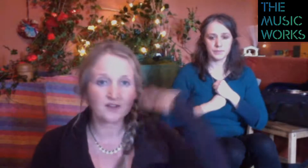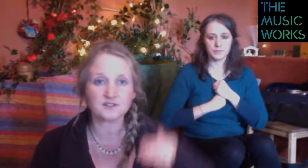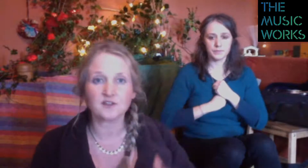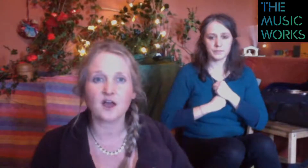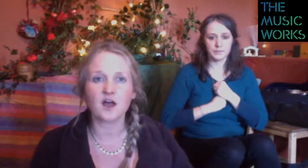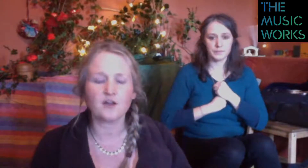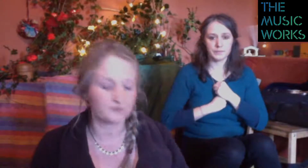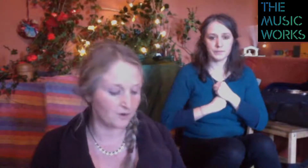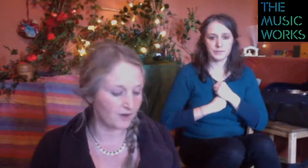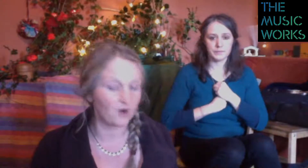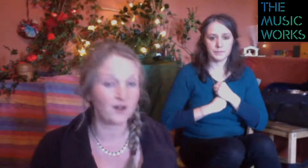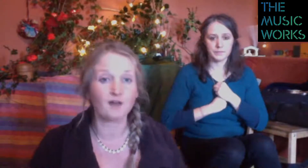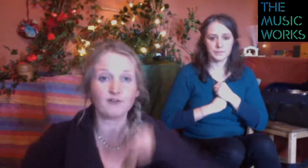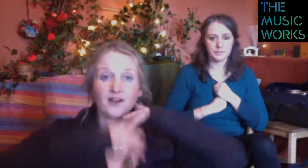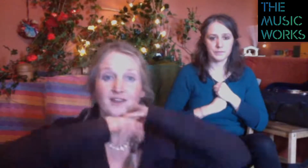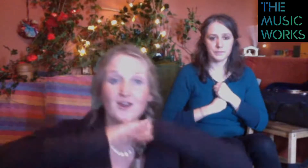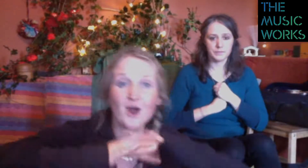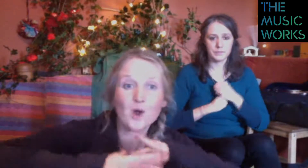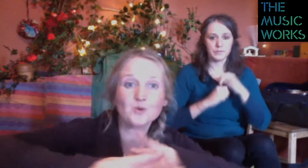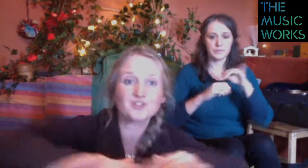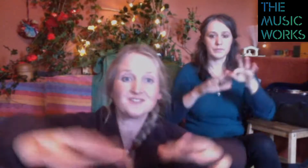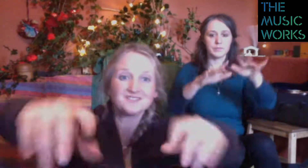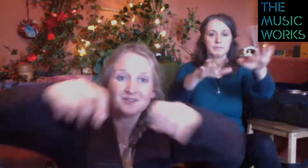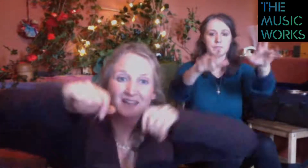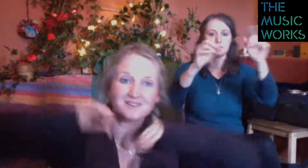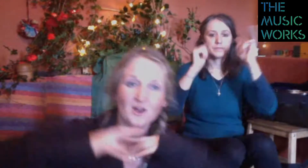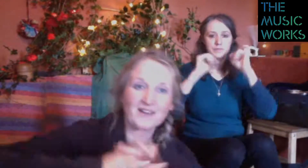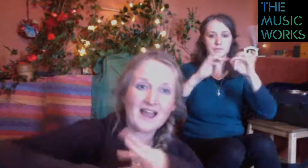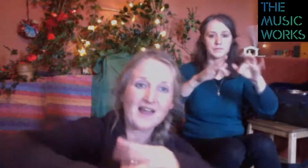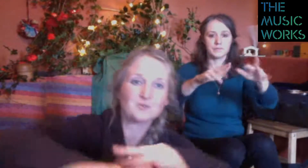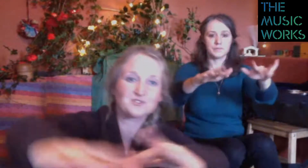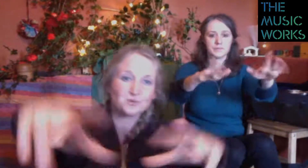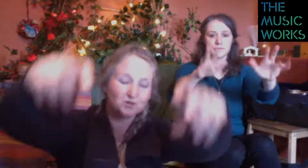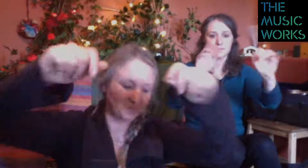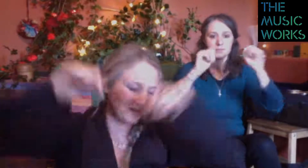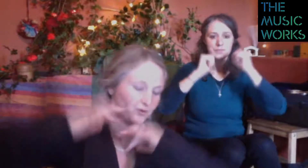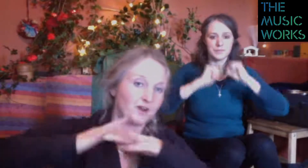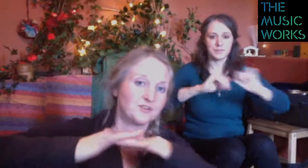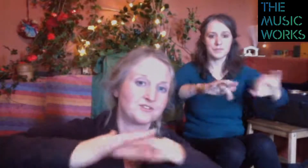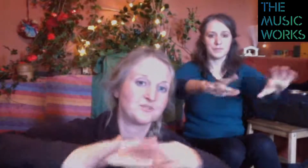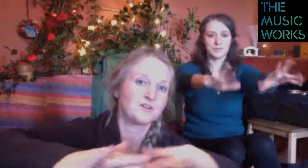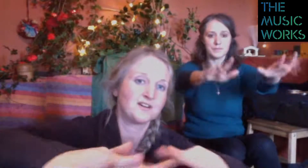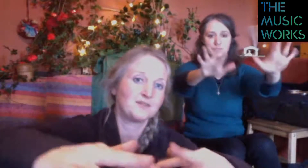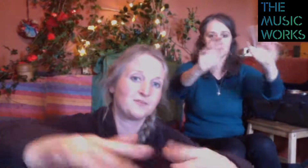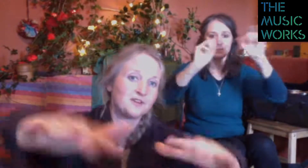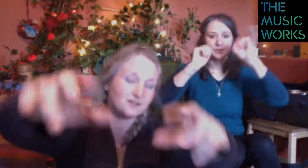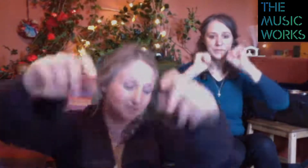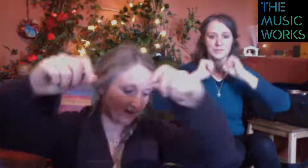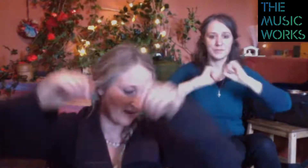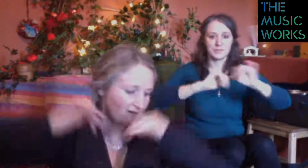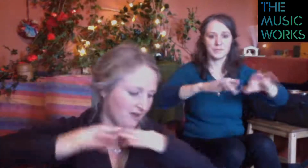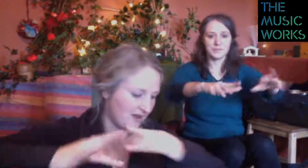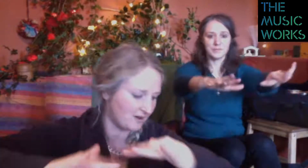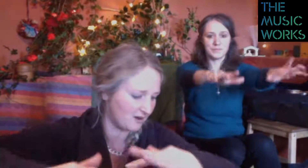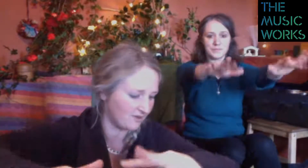go through. I've got love like an ocean. So again, going out towards the people. Ocean sprinkling fingers going out. Love like an